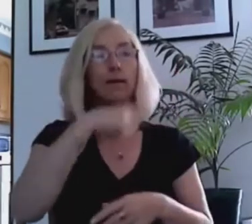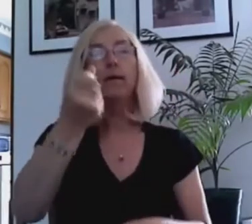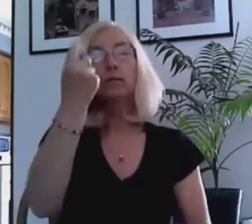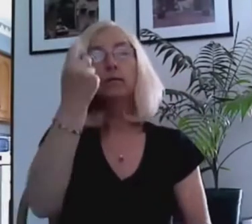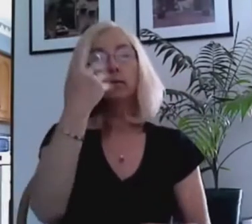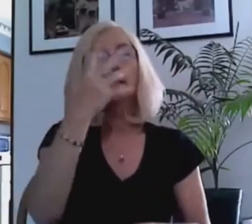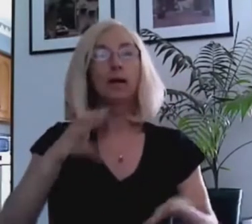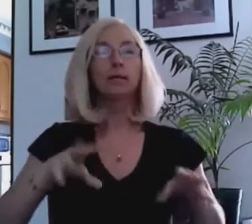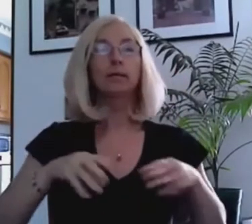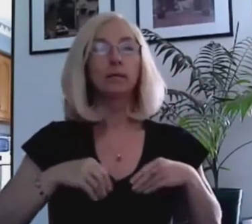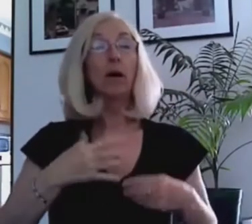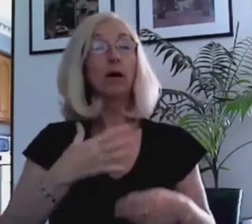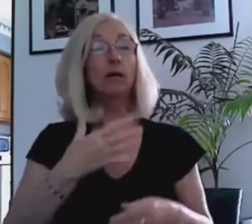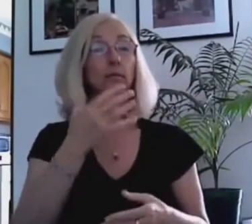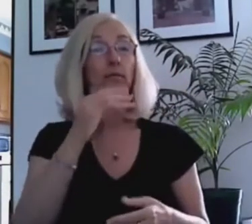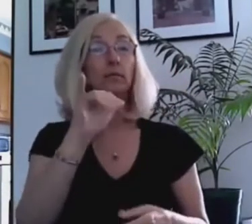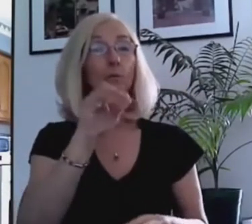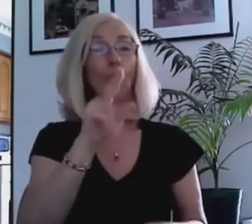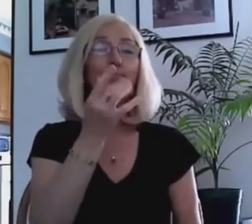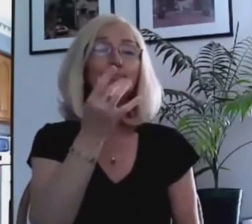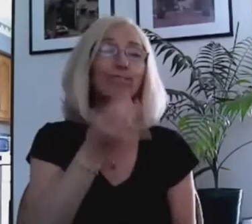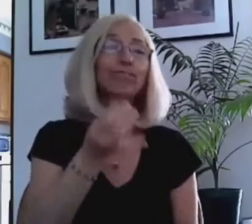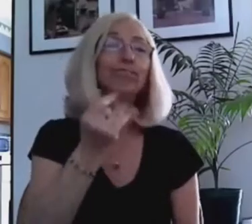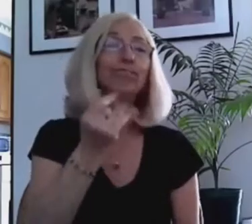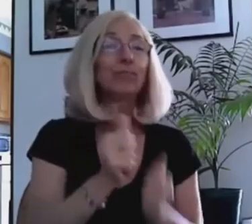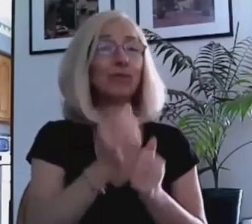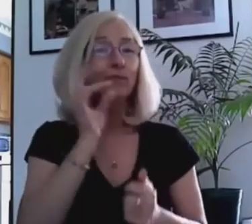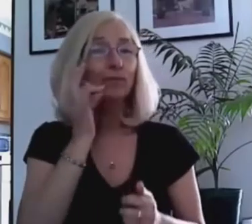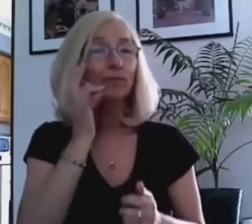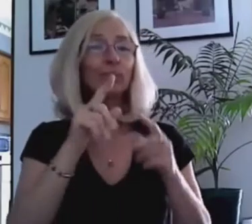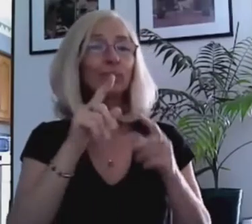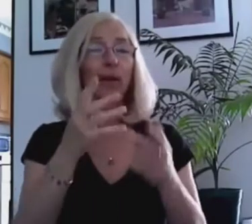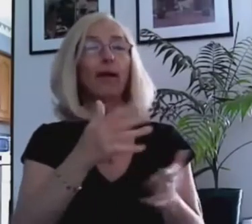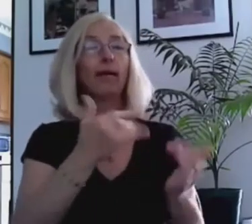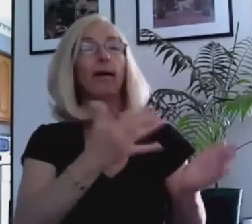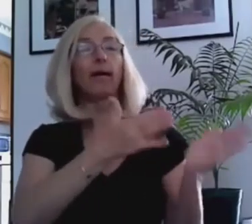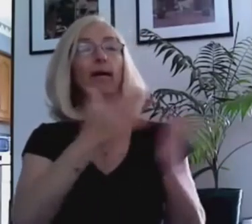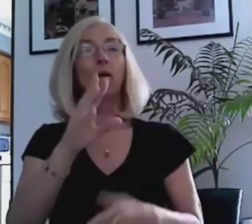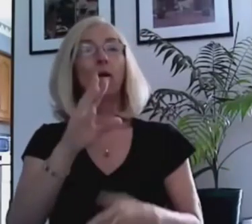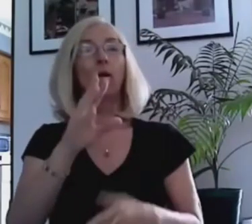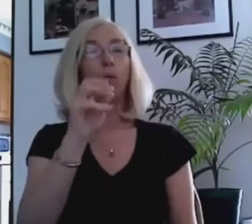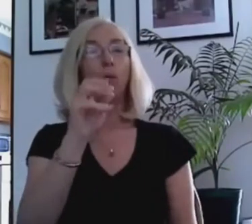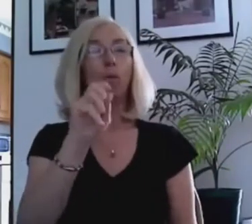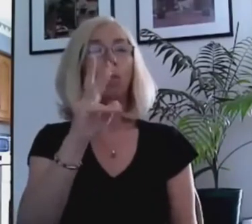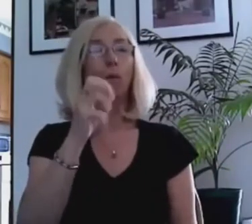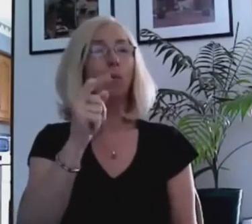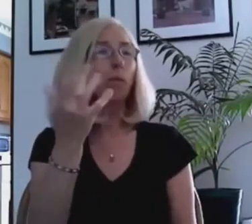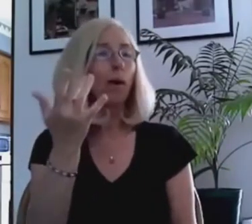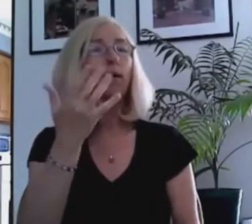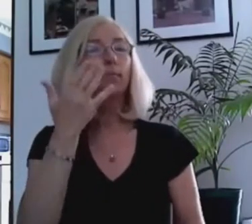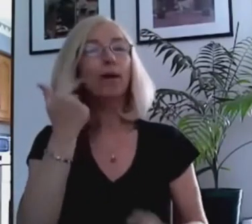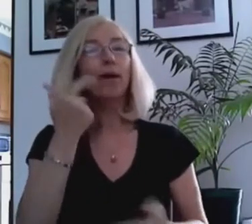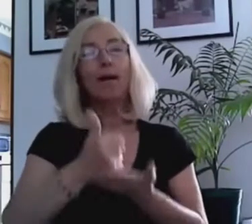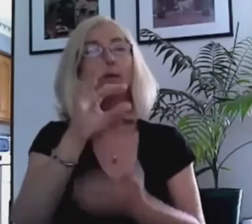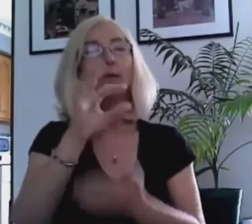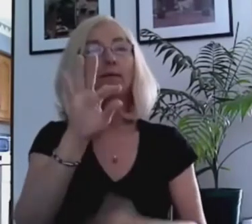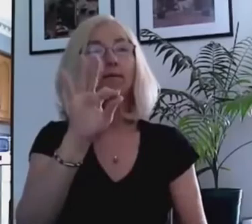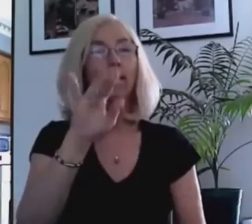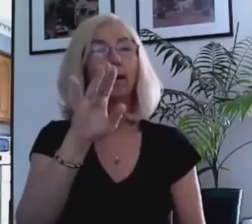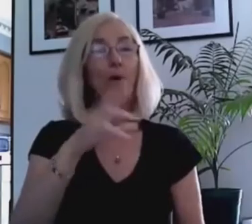this weird fiber, grainy bread, and finally everybody else started to accept the fact,